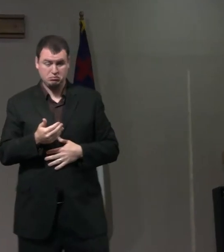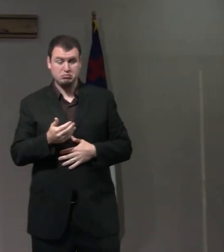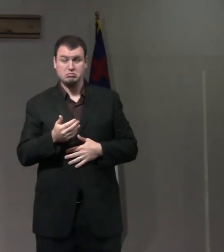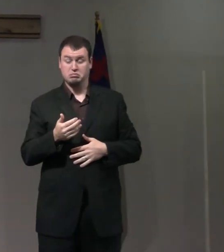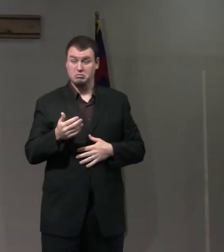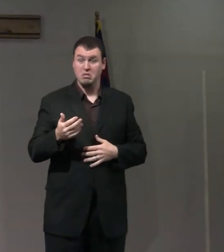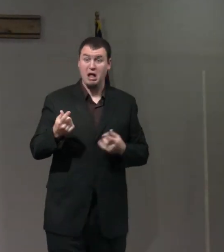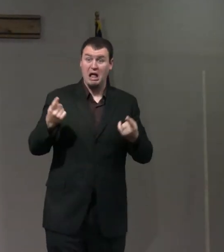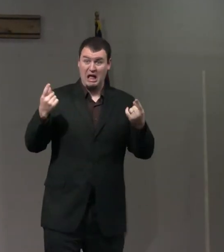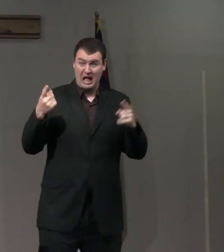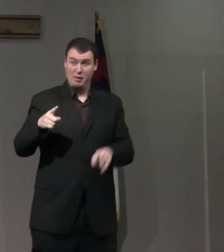He's approachable.